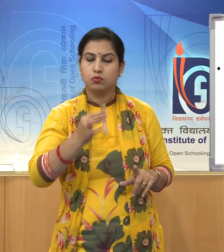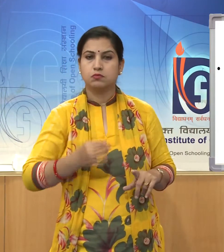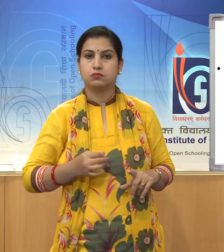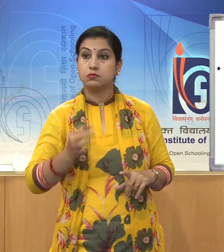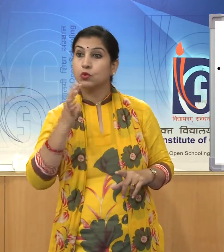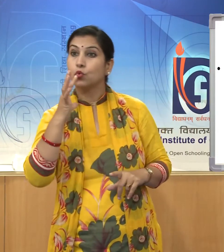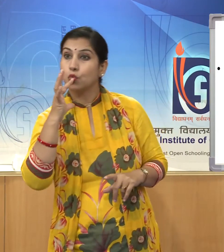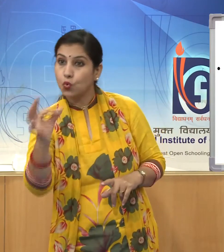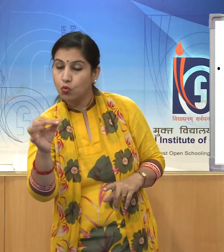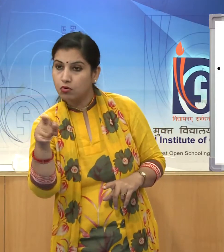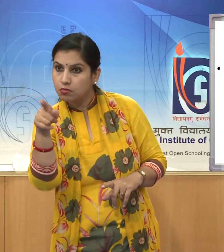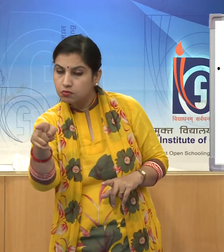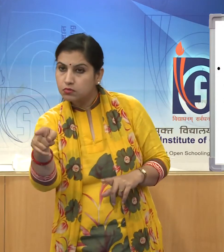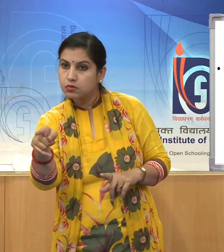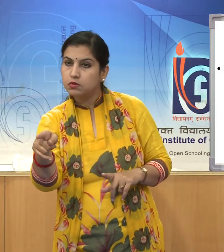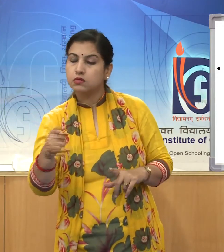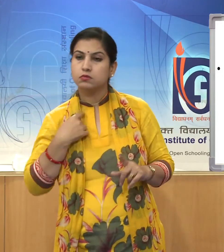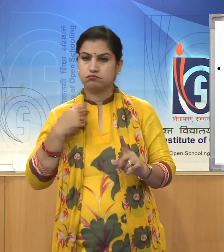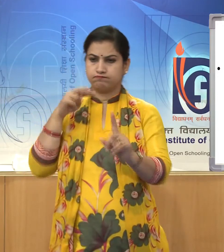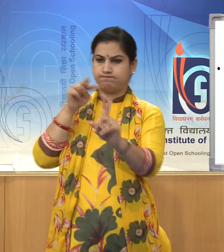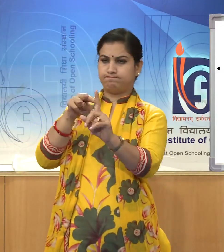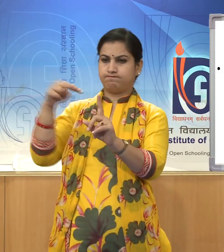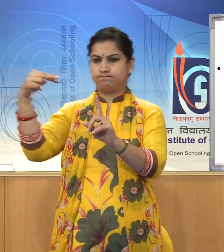reality had a different definition.